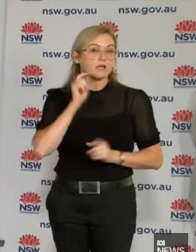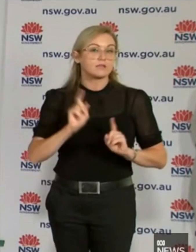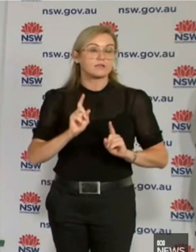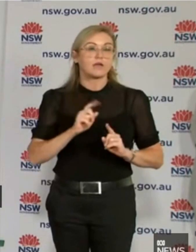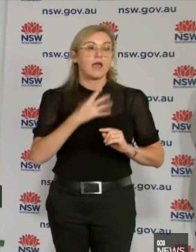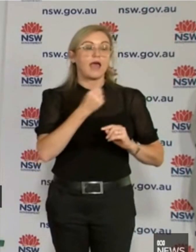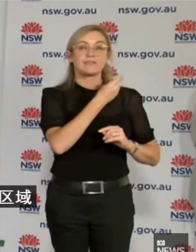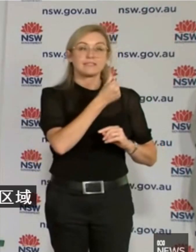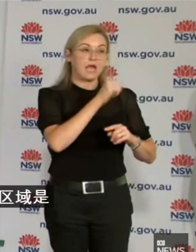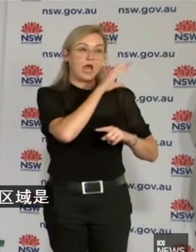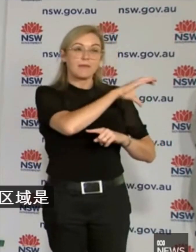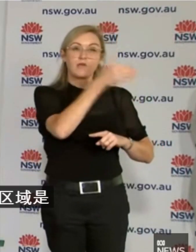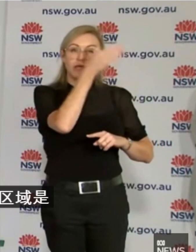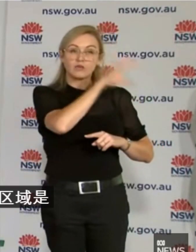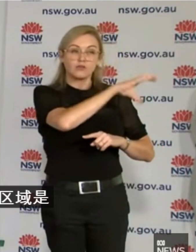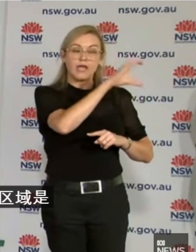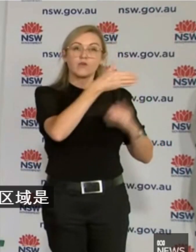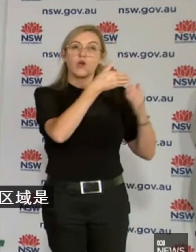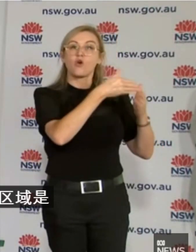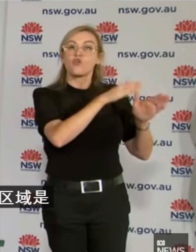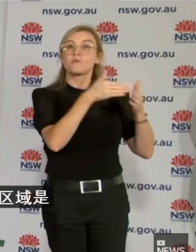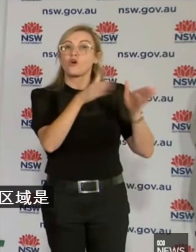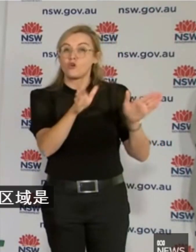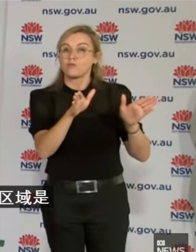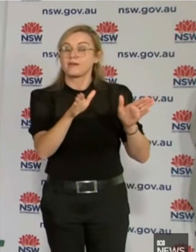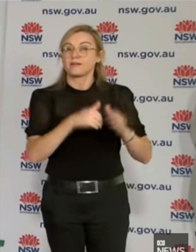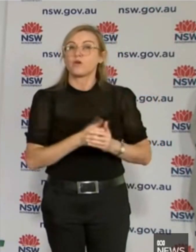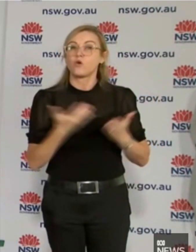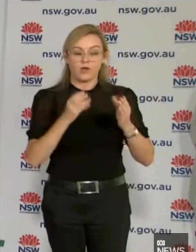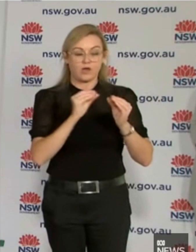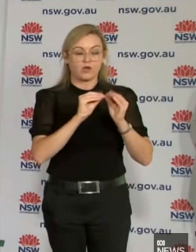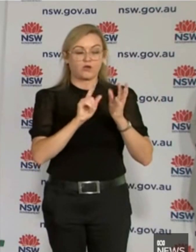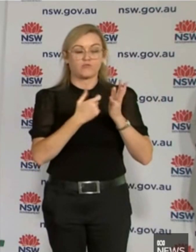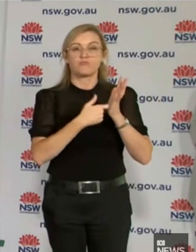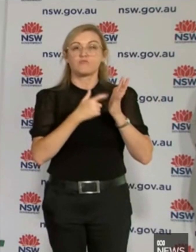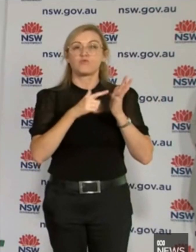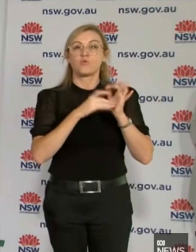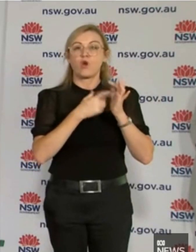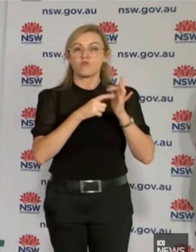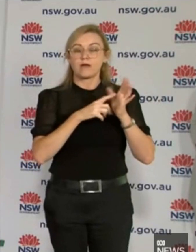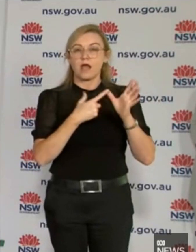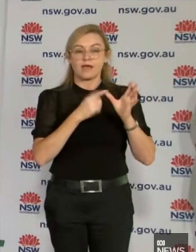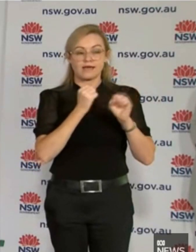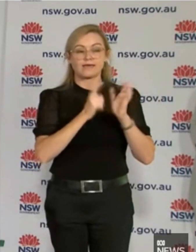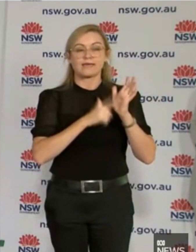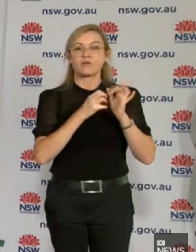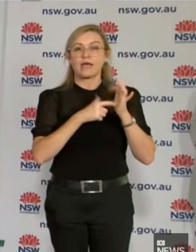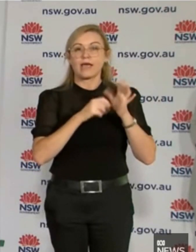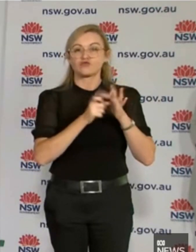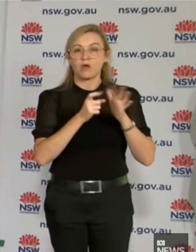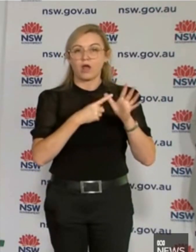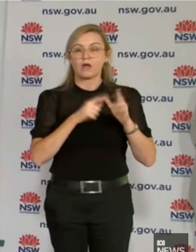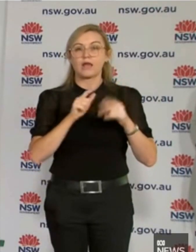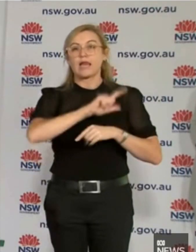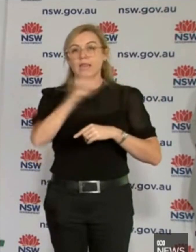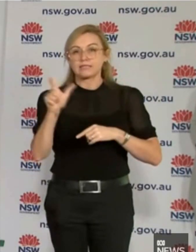areas that came out of the lockdown arrangements were Brewarrina, Gilgandra, Lismore and